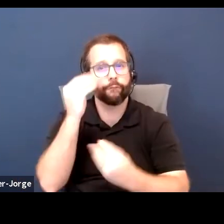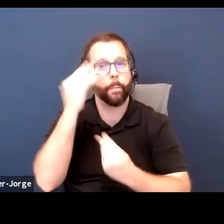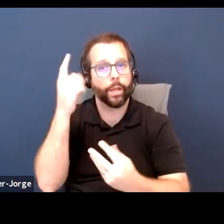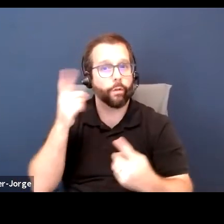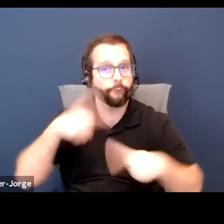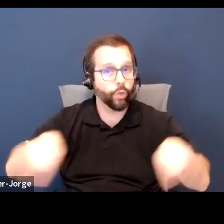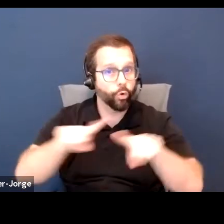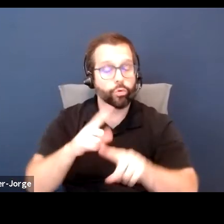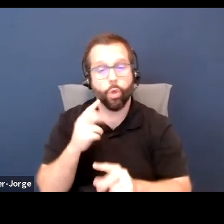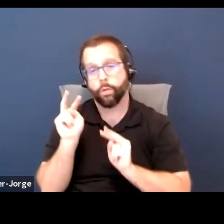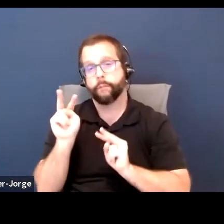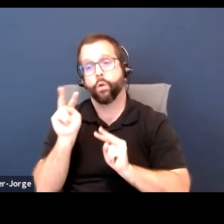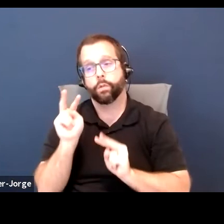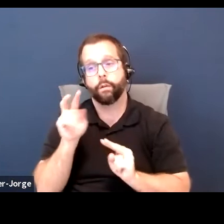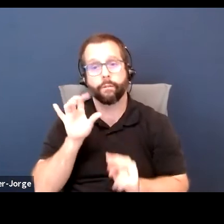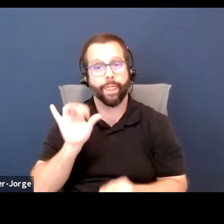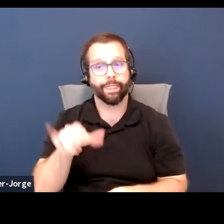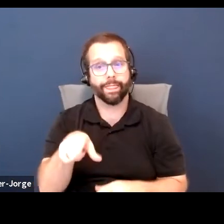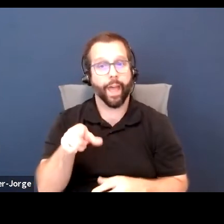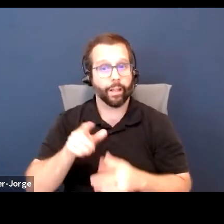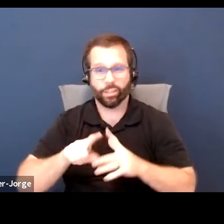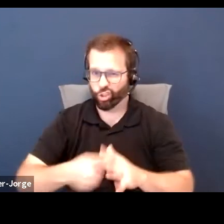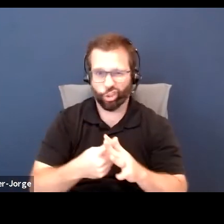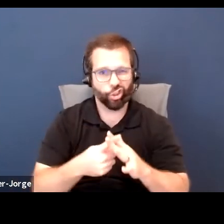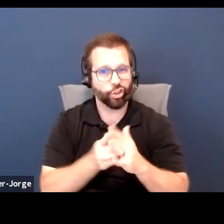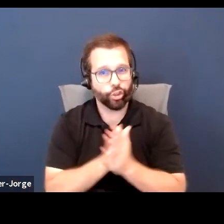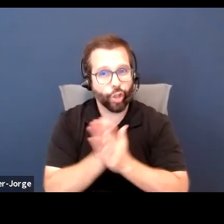looking forward to getting this thing fired up.